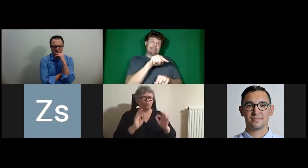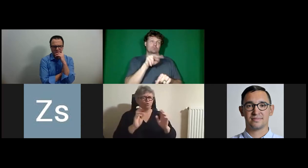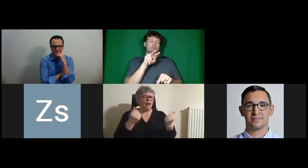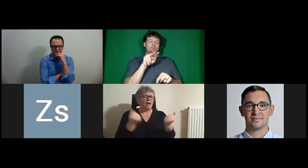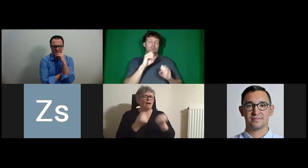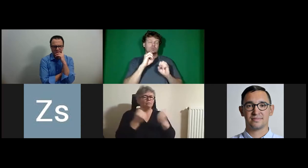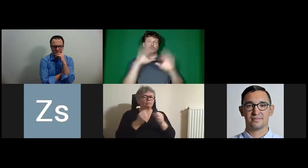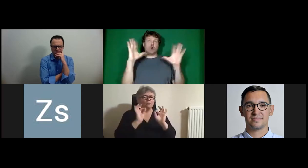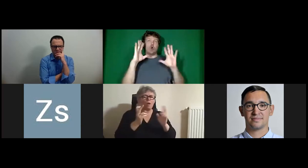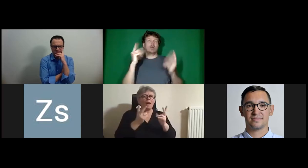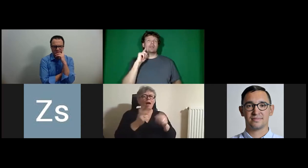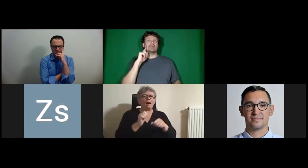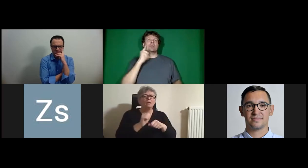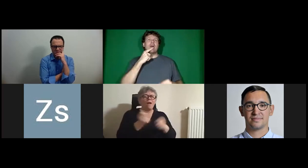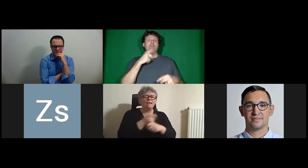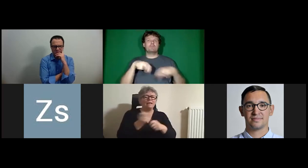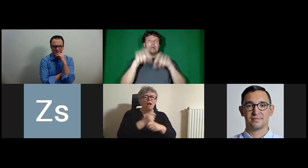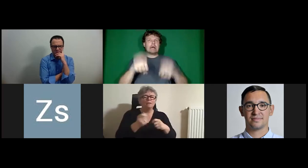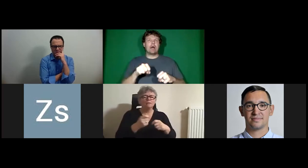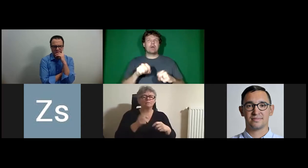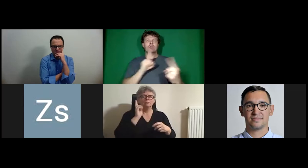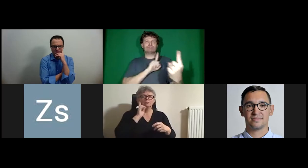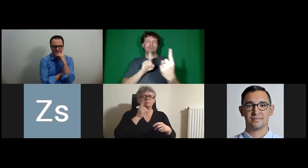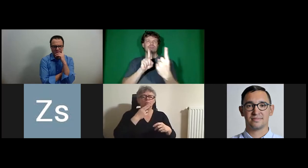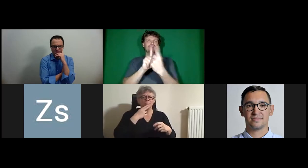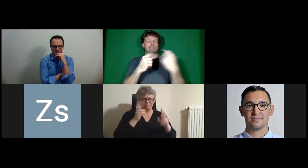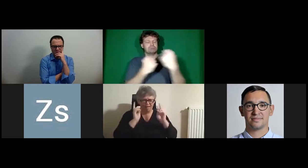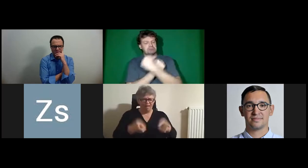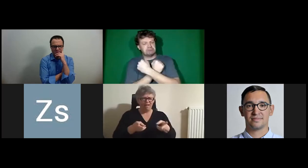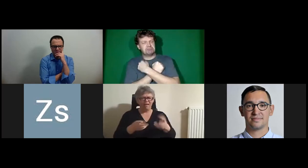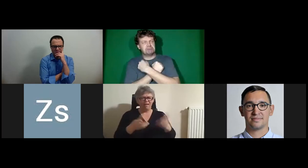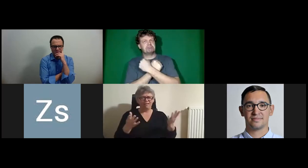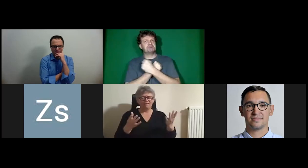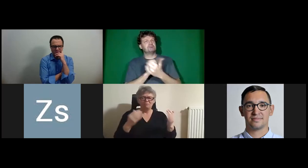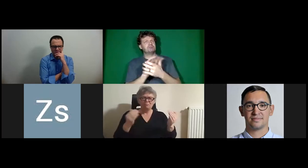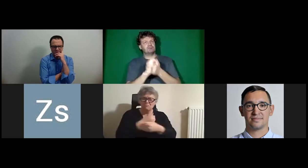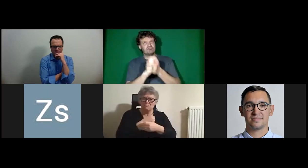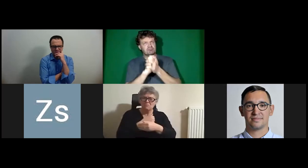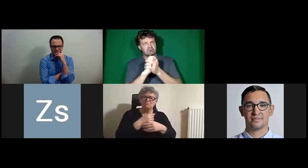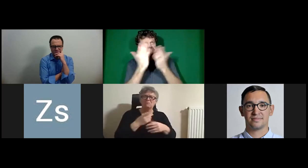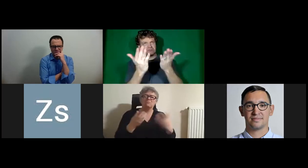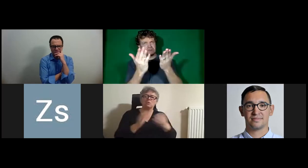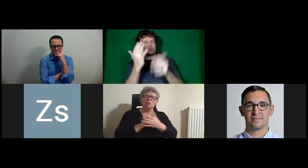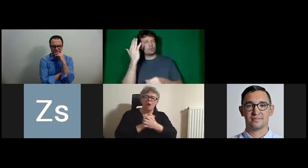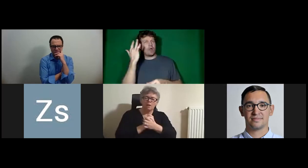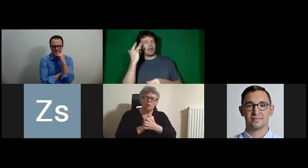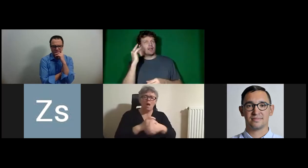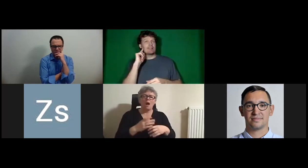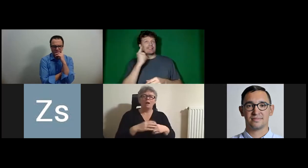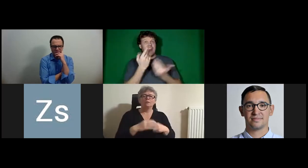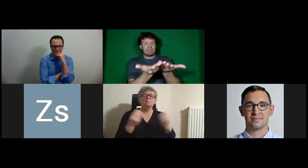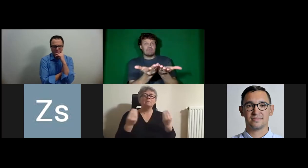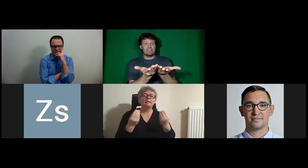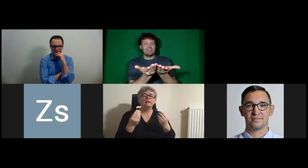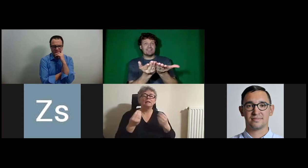And he's like, you need to practice and you need to do this. But he was so shocked that a deaf person was able to dance.